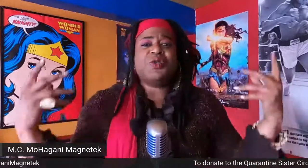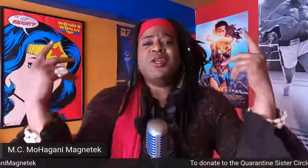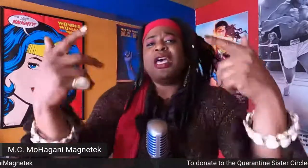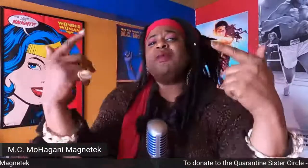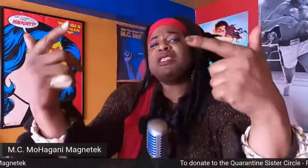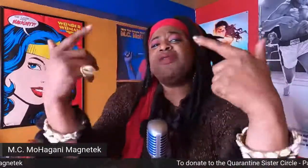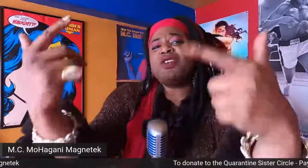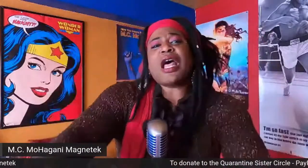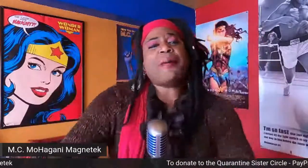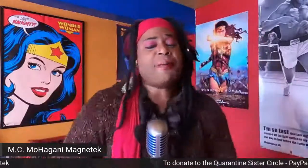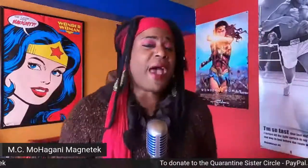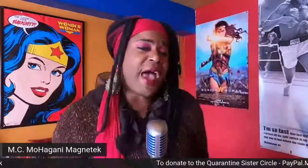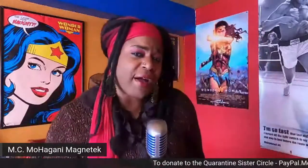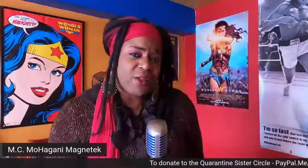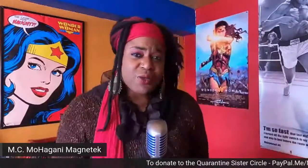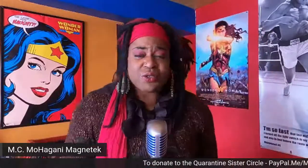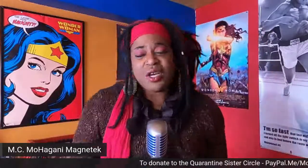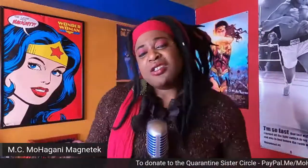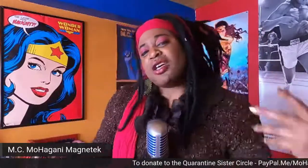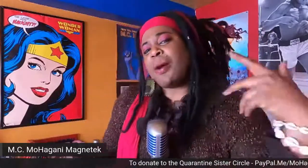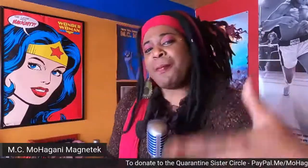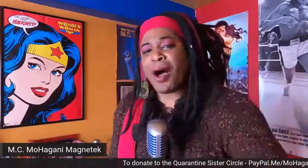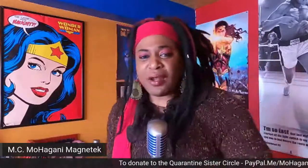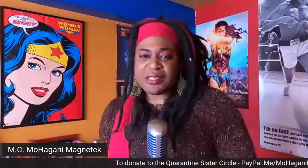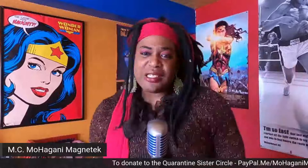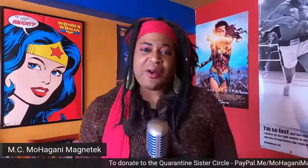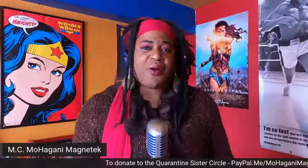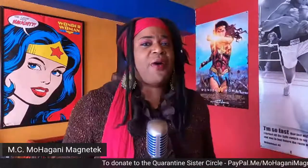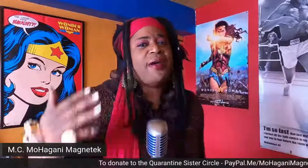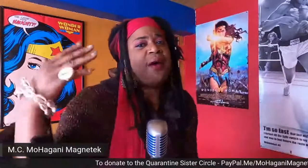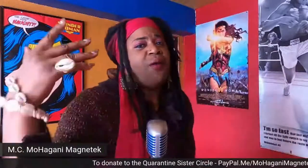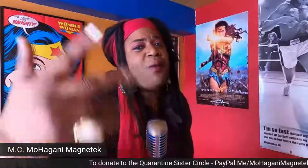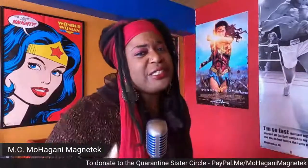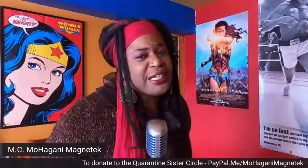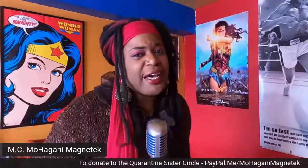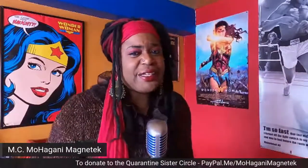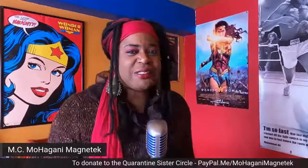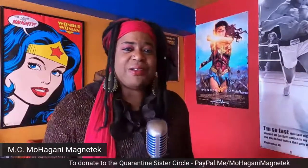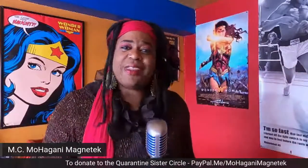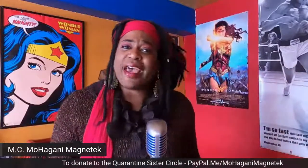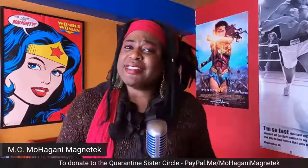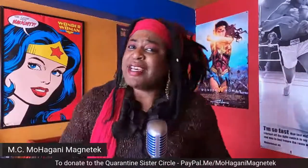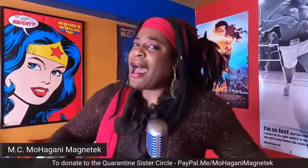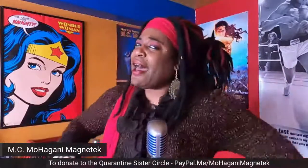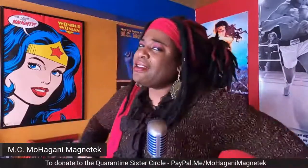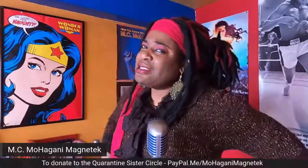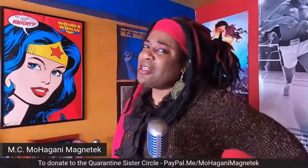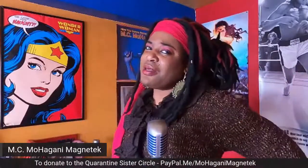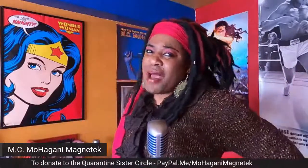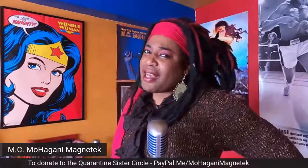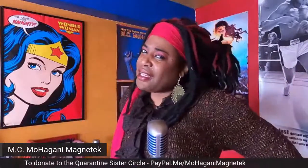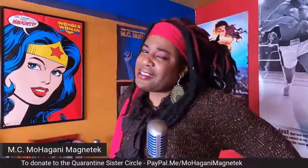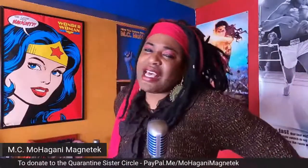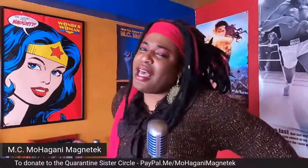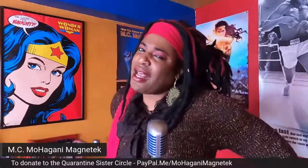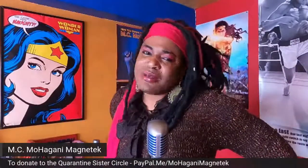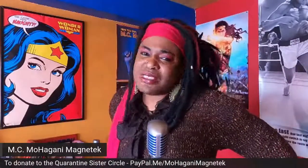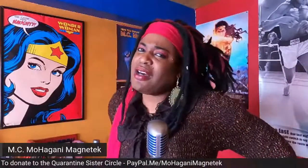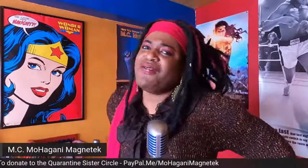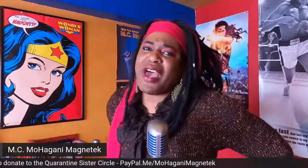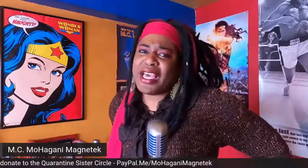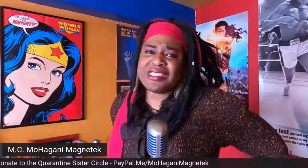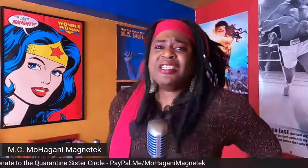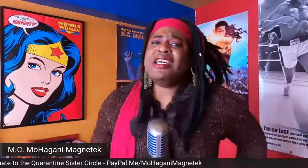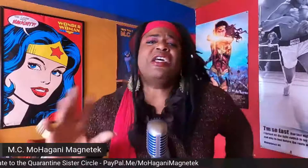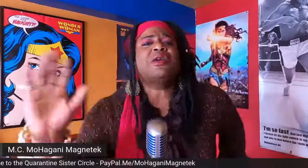fu. MC for dropping mad clues. So the ball is in your court. What you gonna do next? I done showed you my good side and I'm